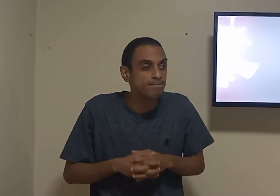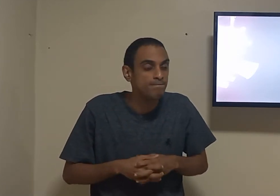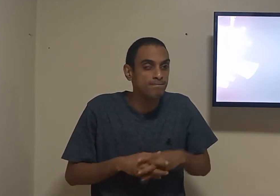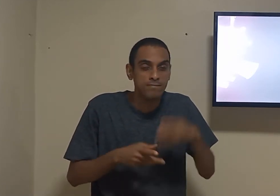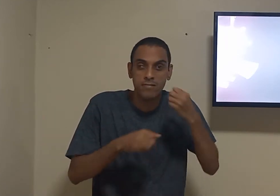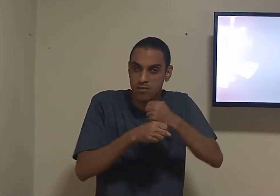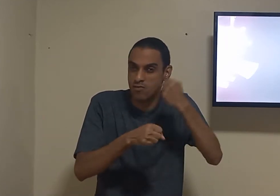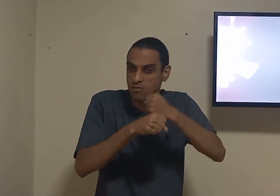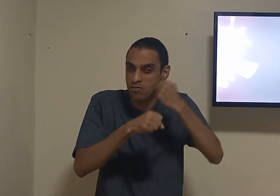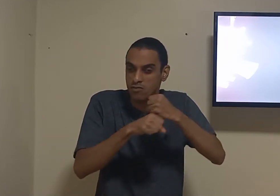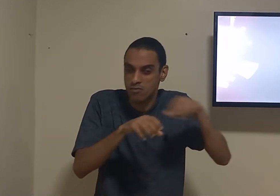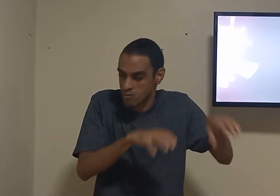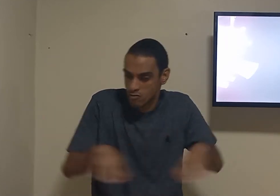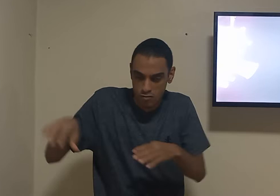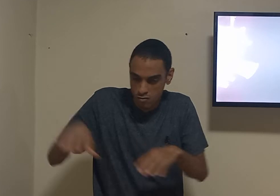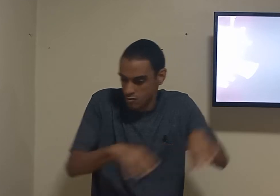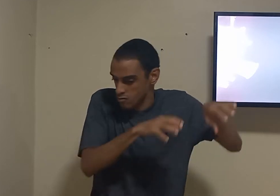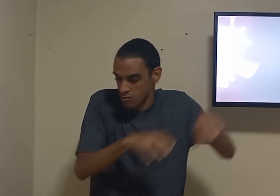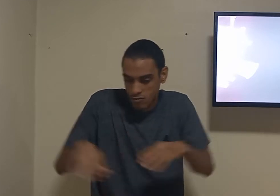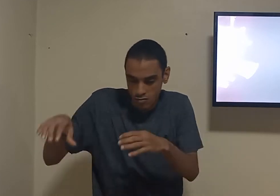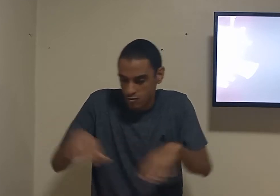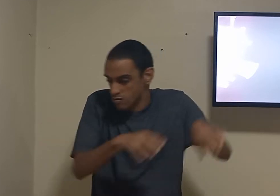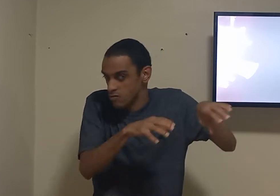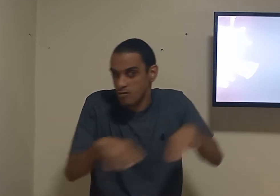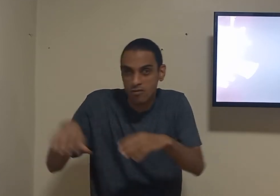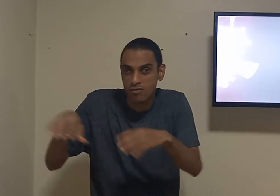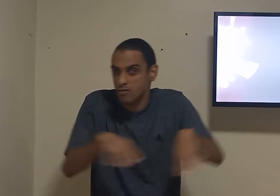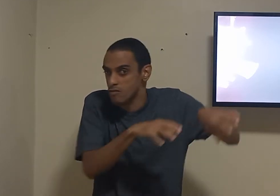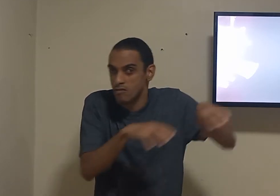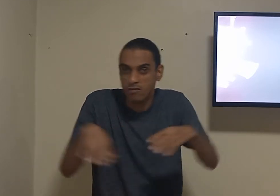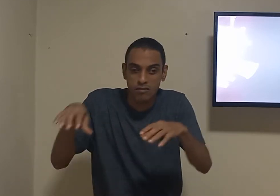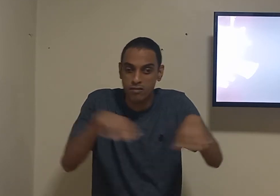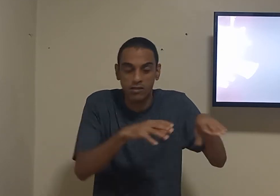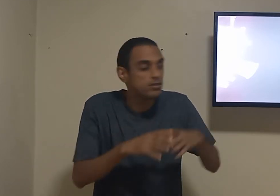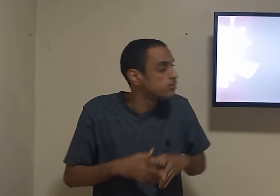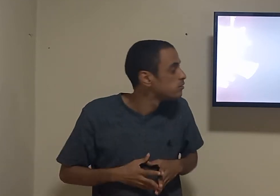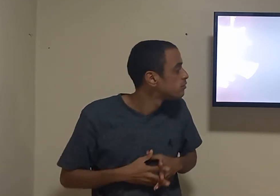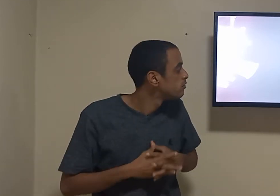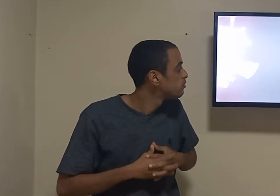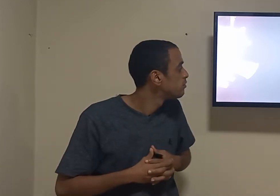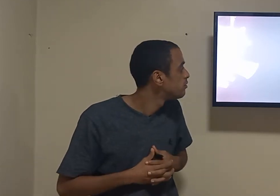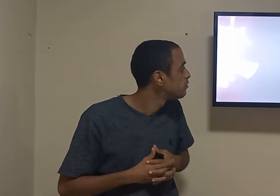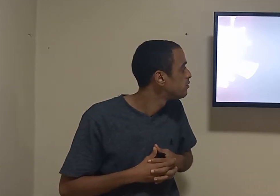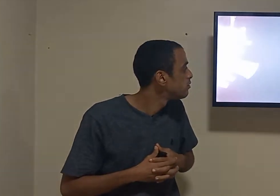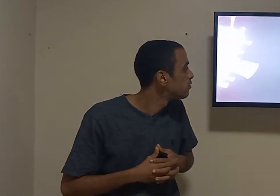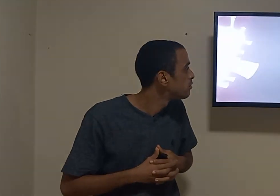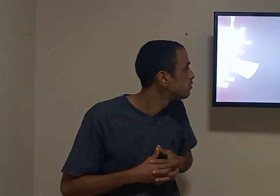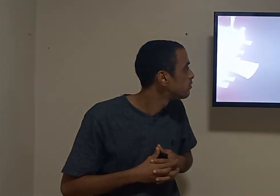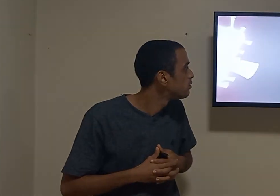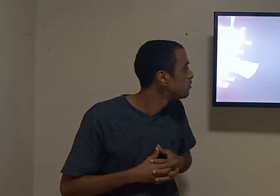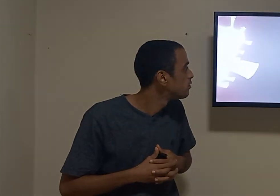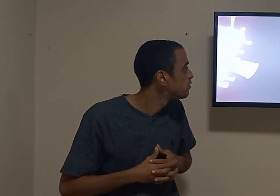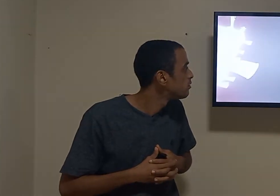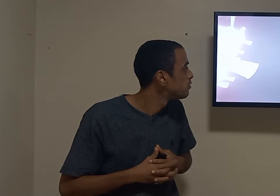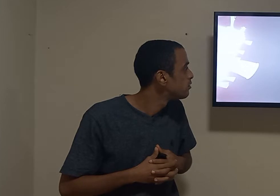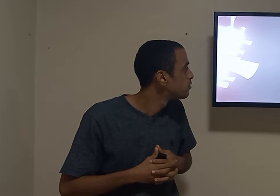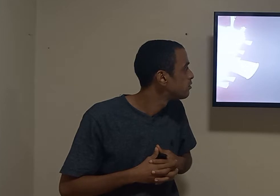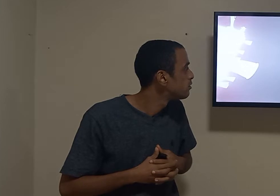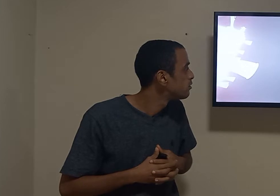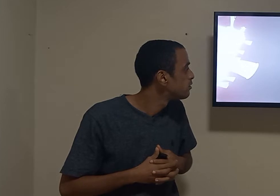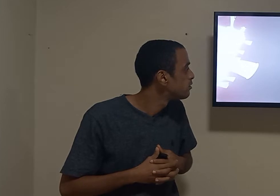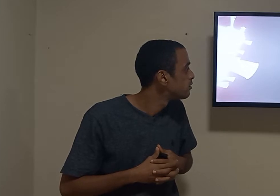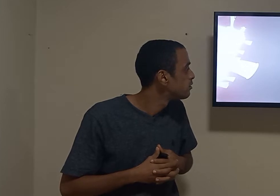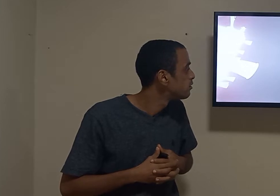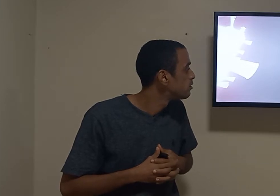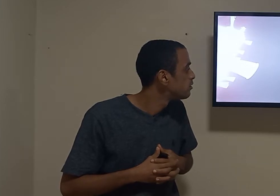And there are also 24 smaller engines grouped into 6 pods on Orion, which provide attitude control. They can